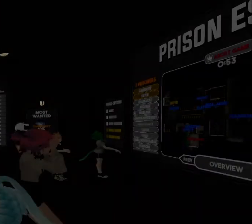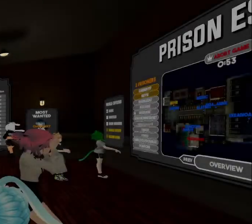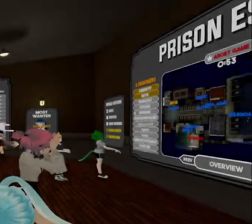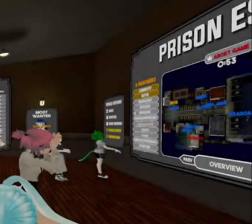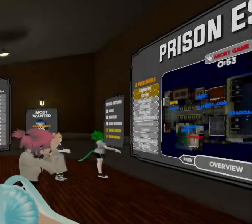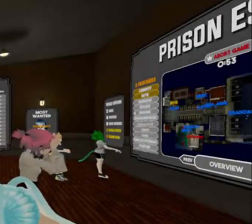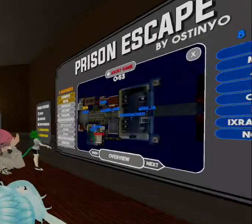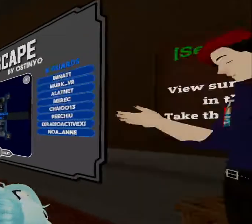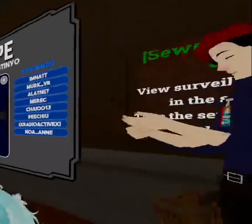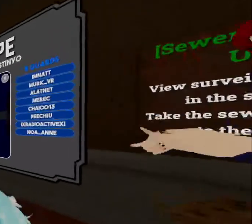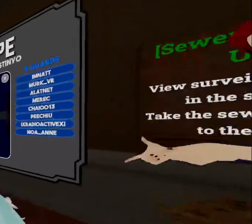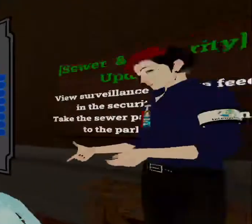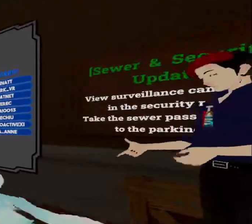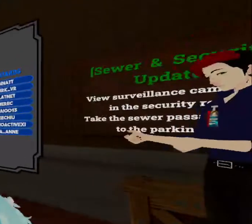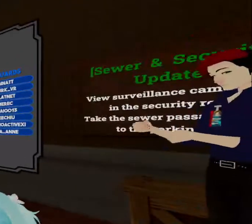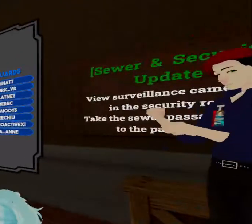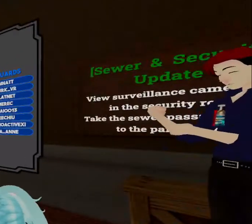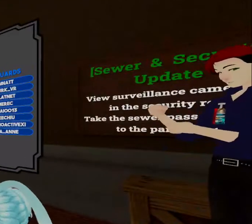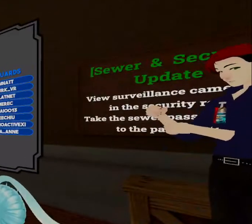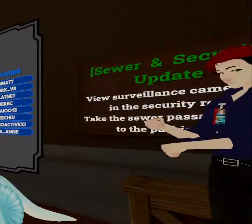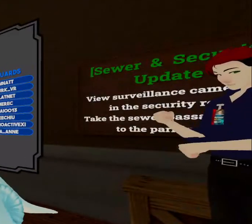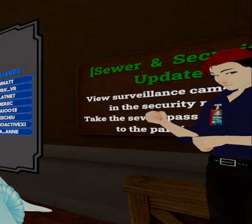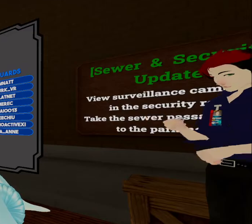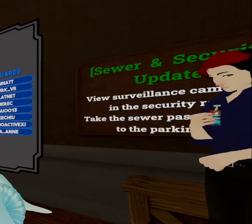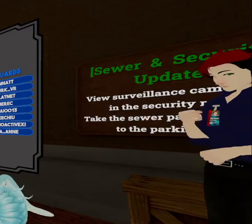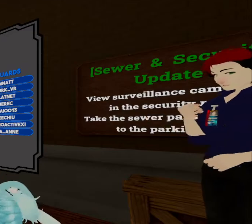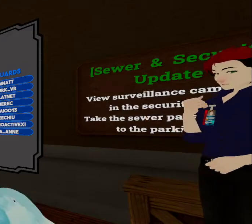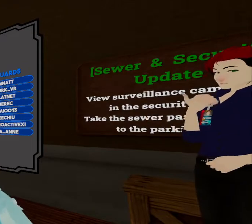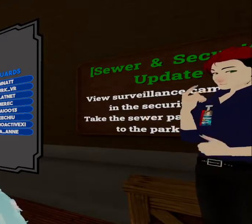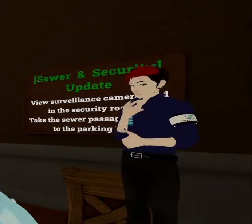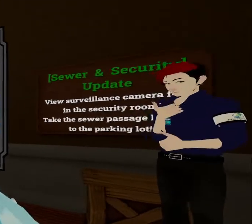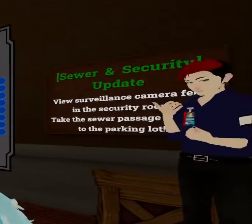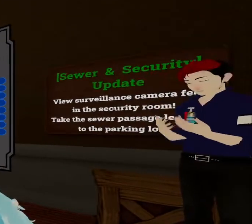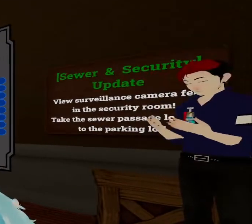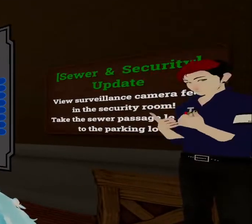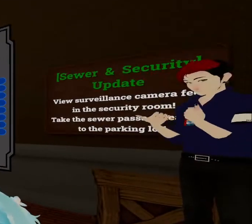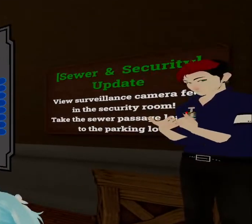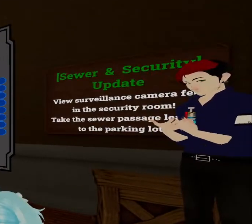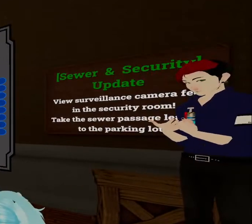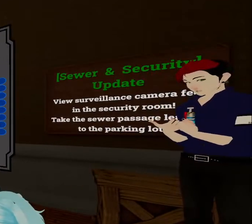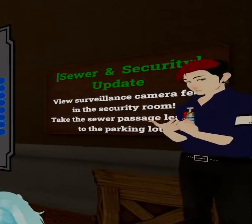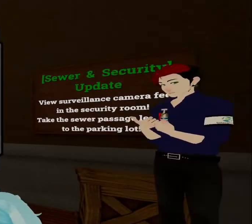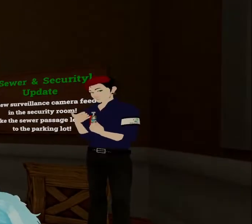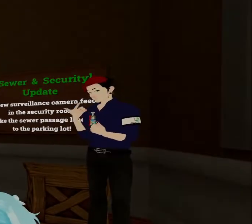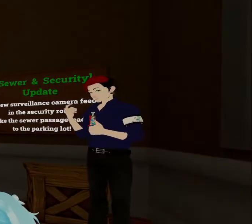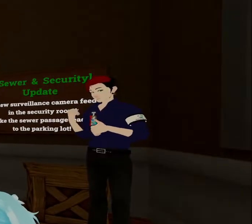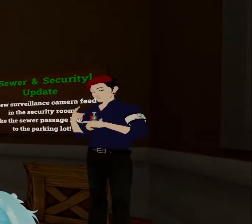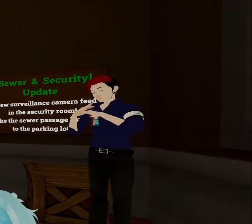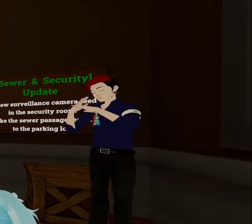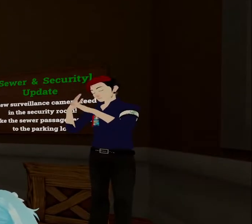Buy the big one, and you get the broom. That's actually like the best thing in the game, because it deflects